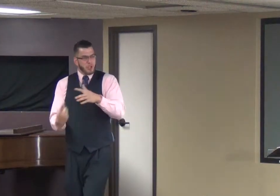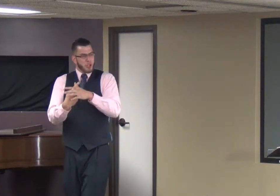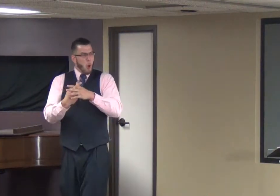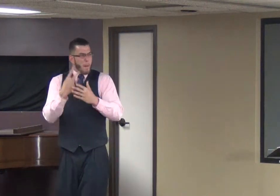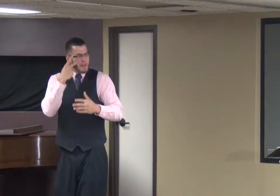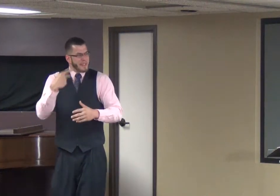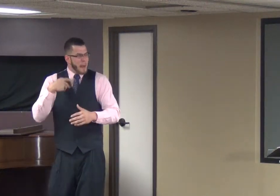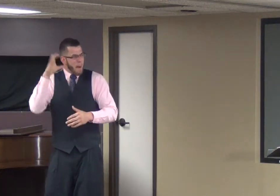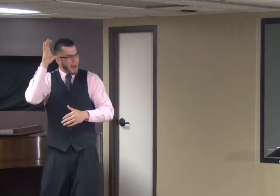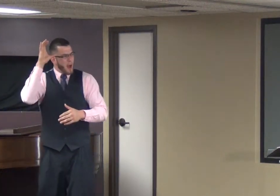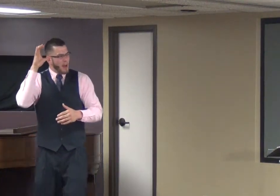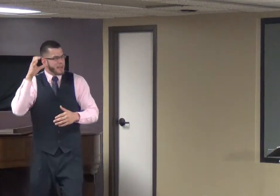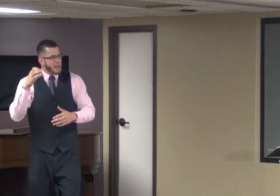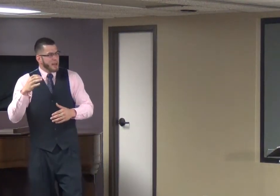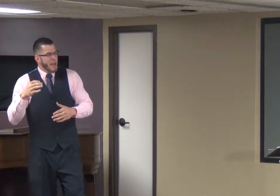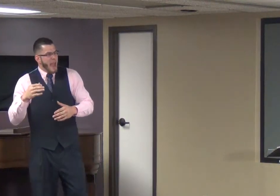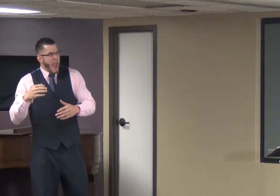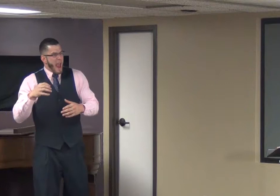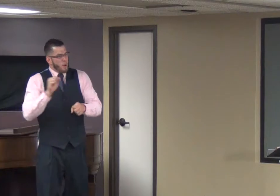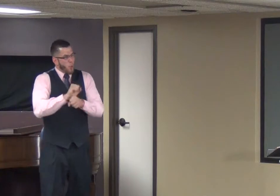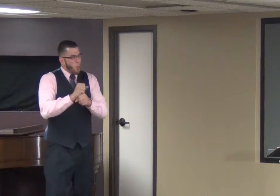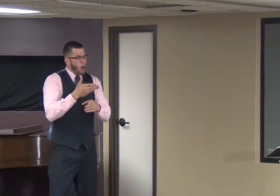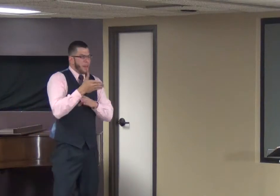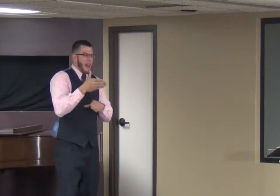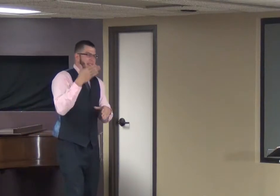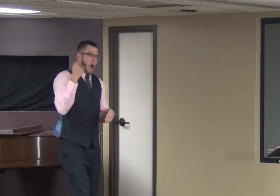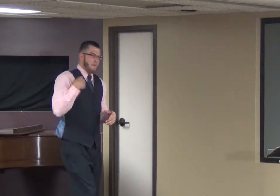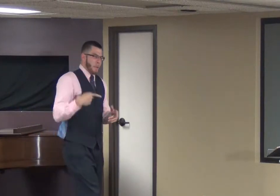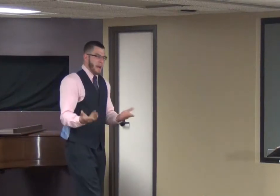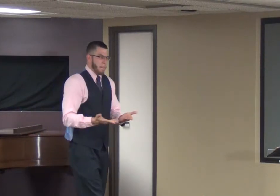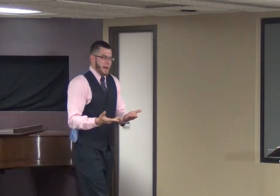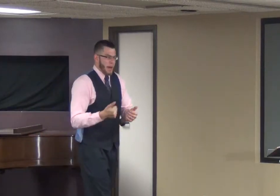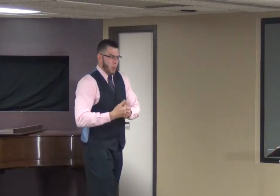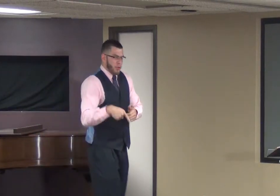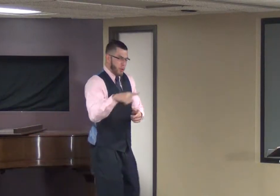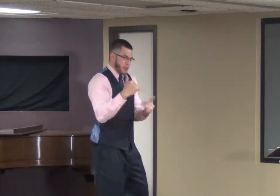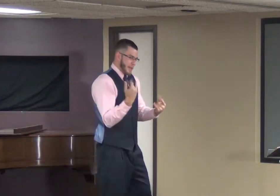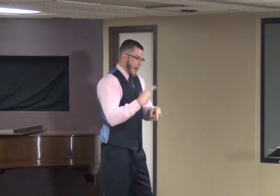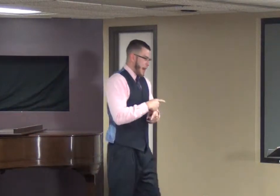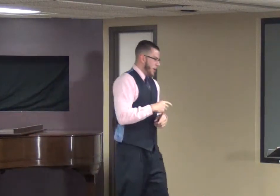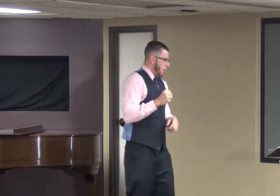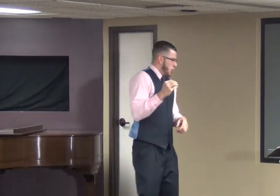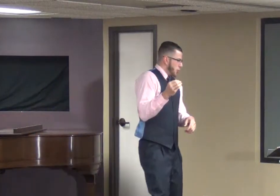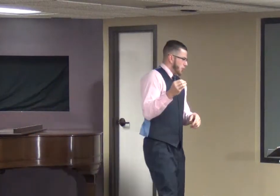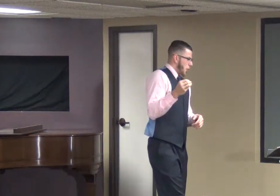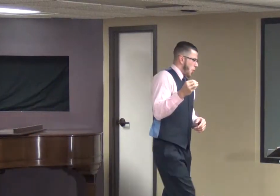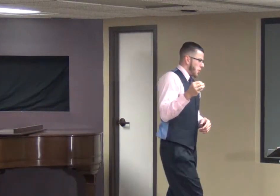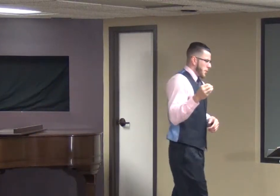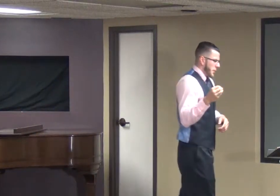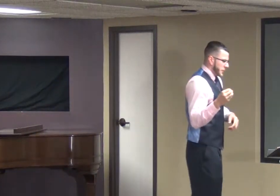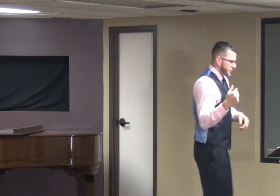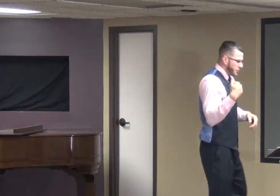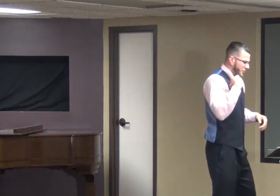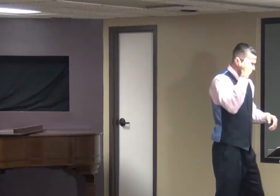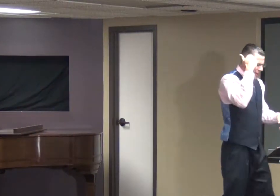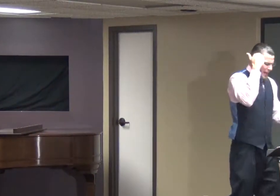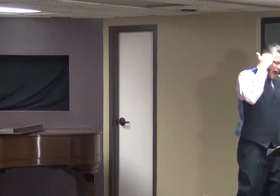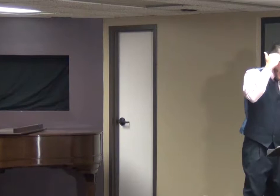show up and see my cousin and work things out for me to be here with you today. So, I